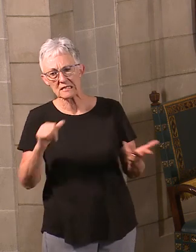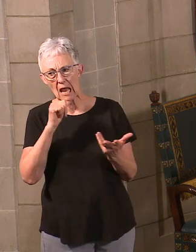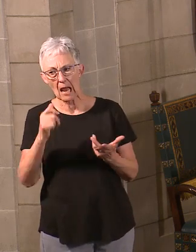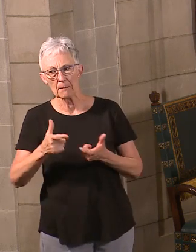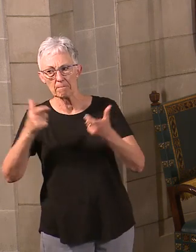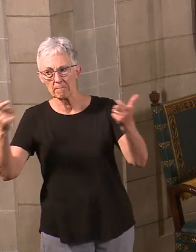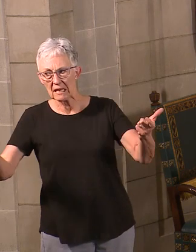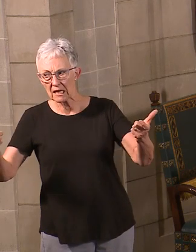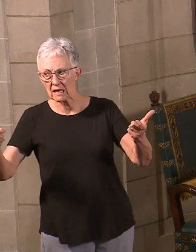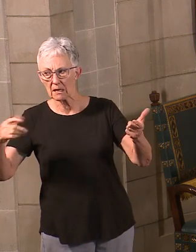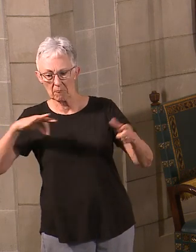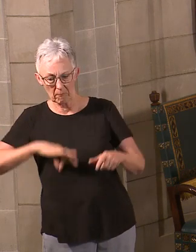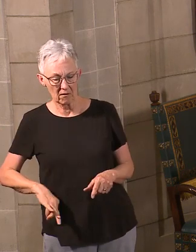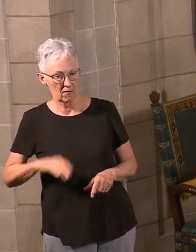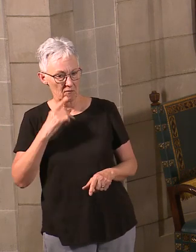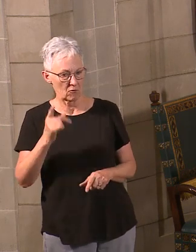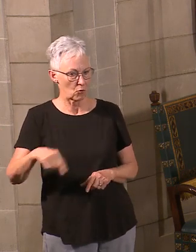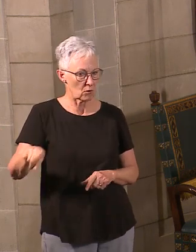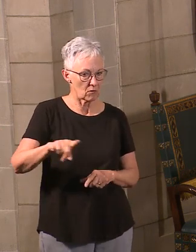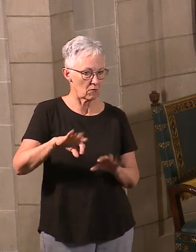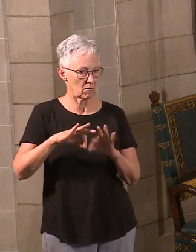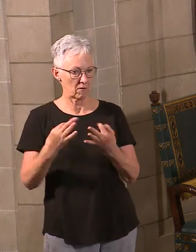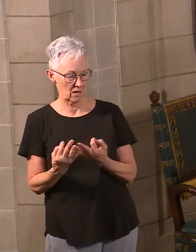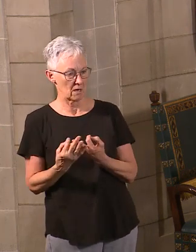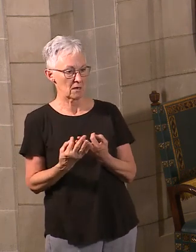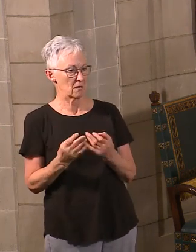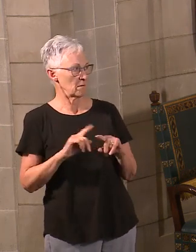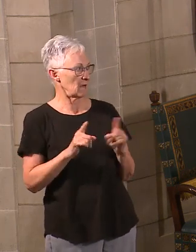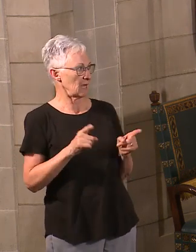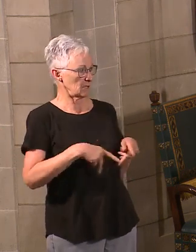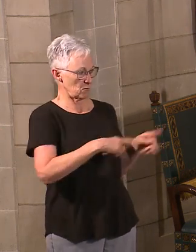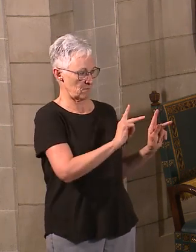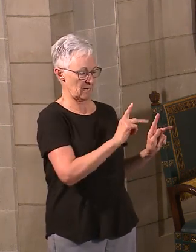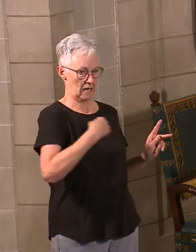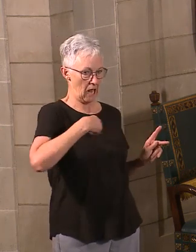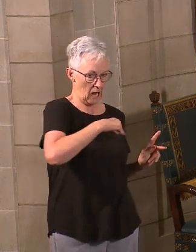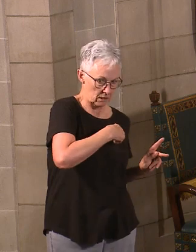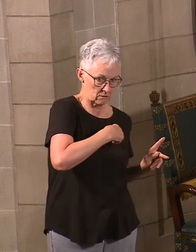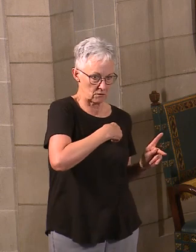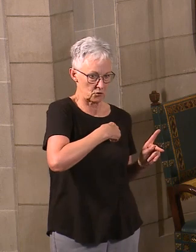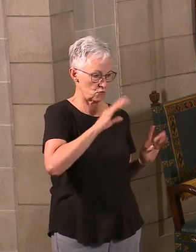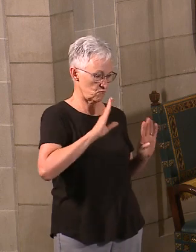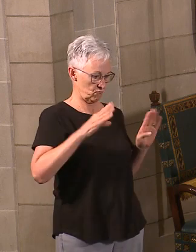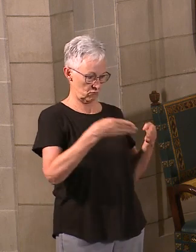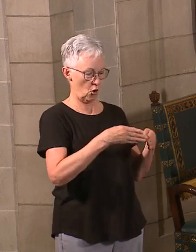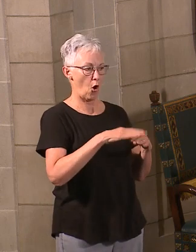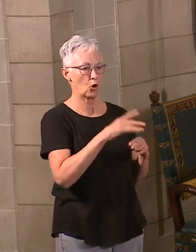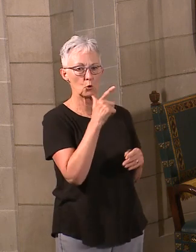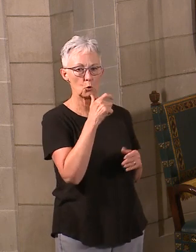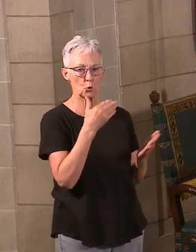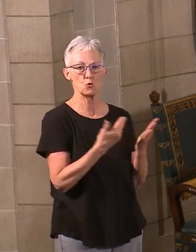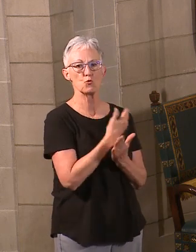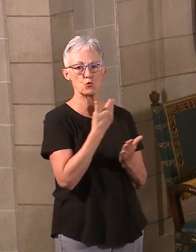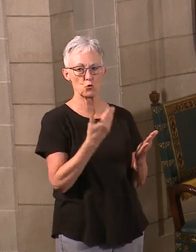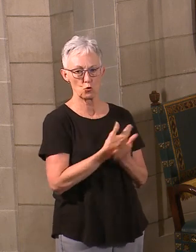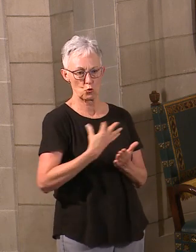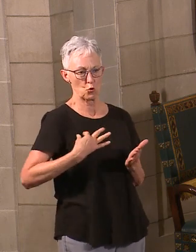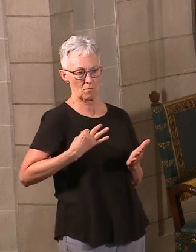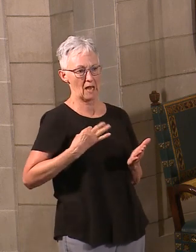a barrier to those families or to those recipients, but this is really allowing us to focus on those who are newly